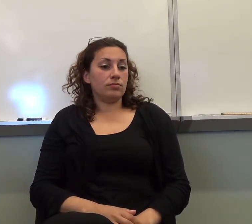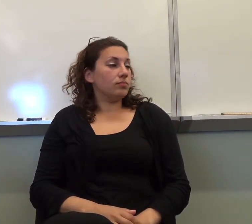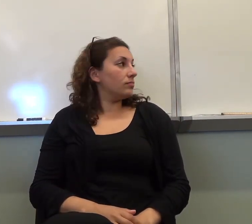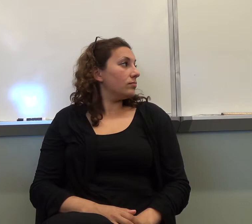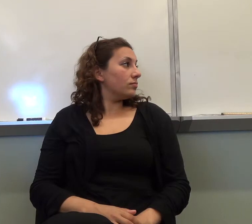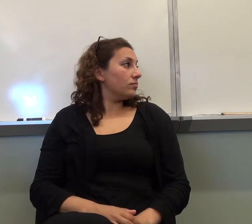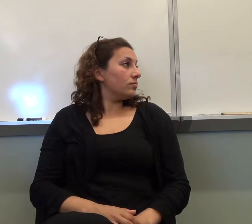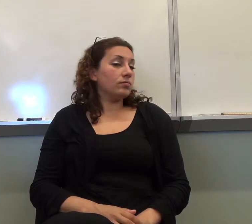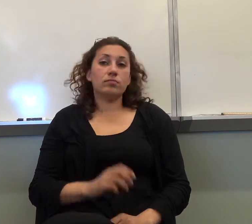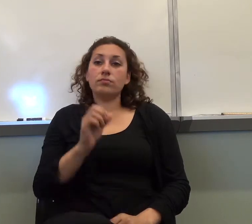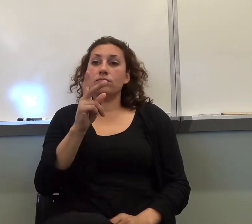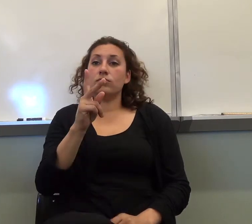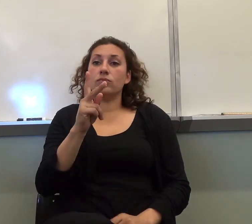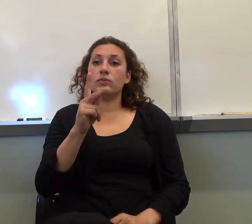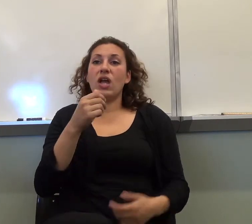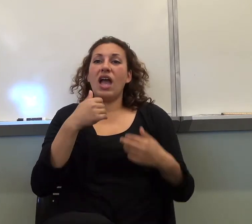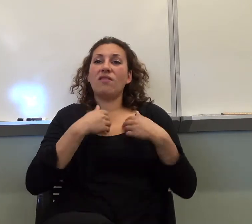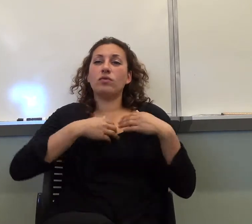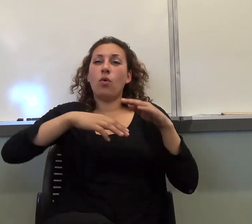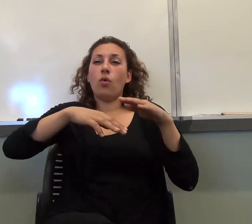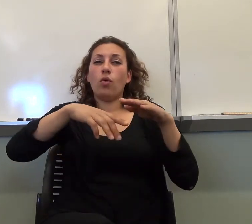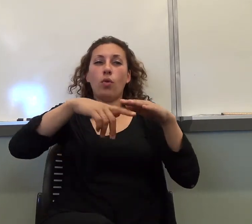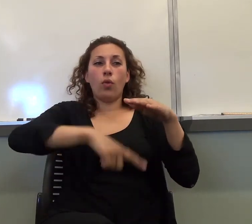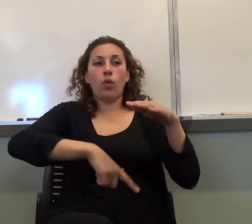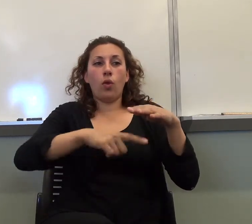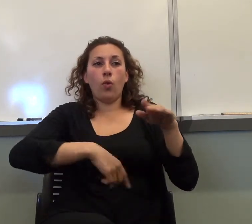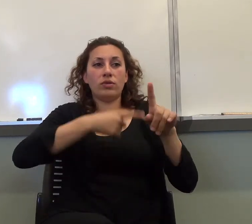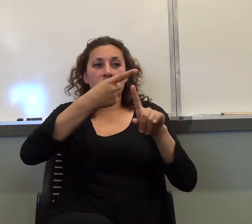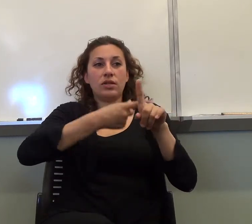We're given some low temperatures for Anchorage, Alaska.